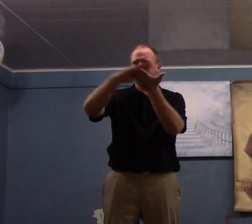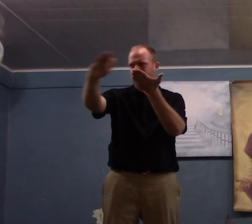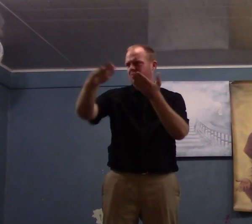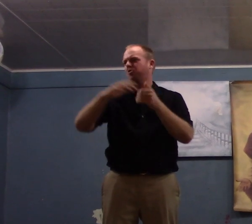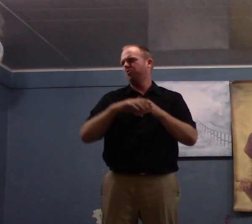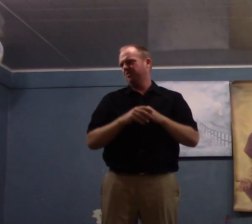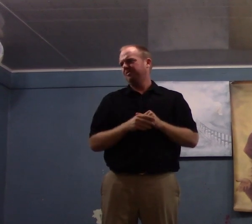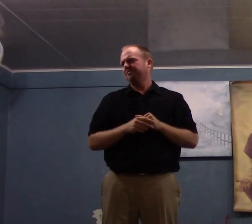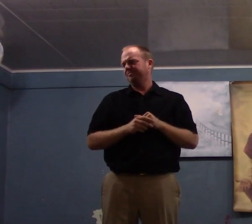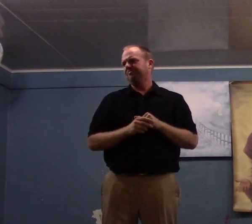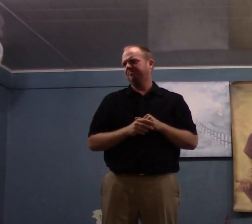Heaven is holy.